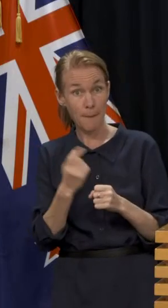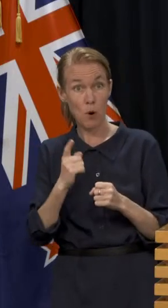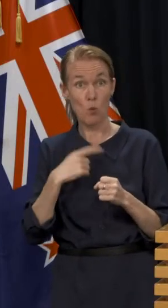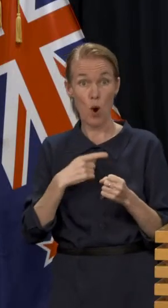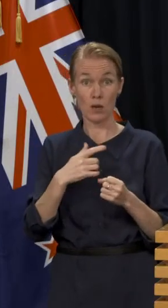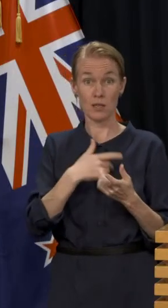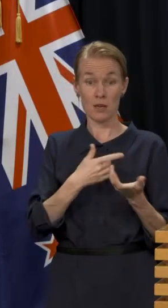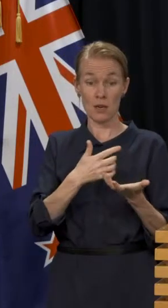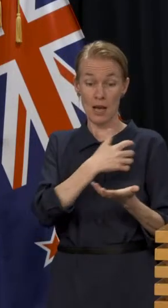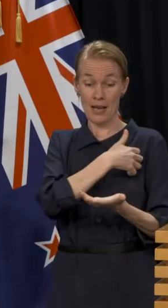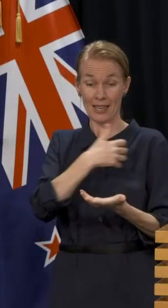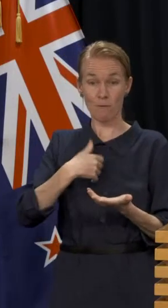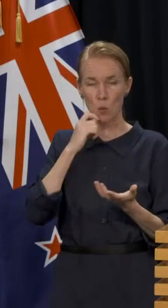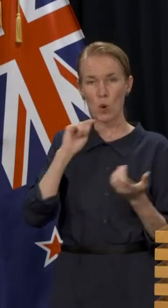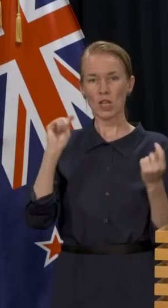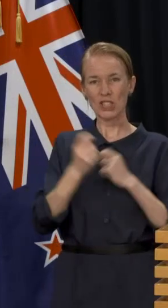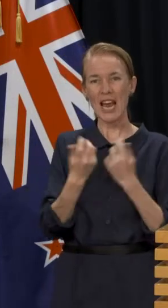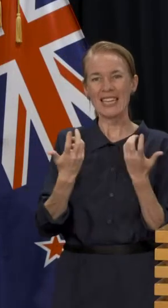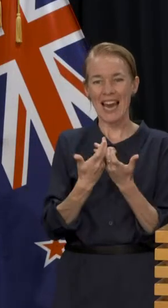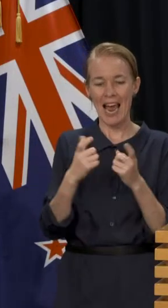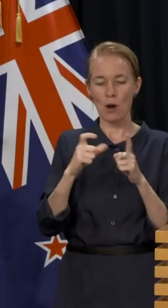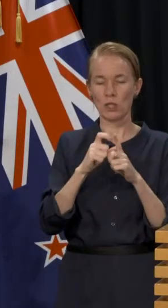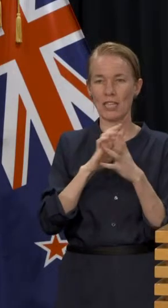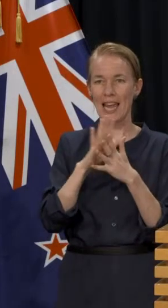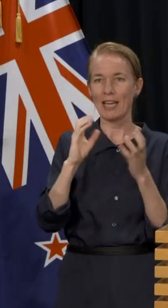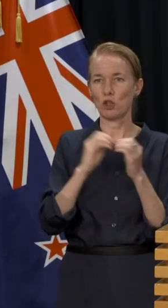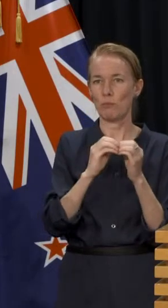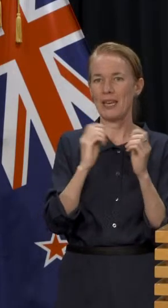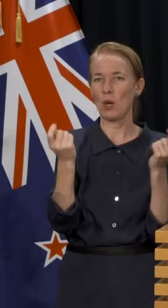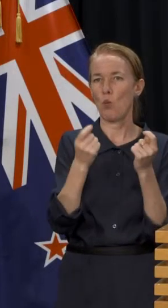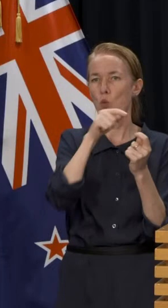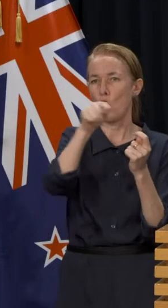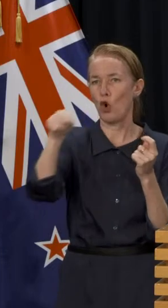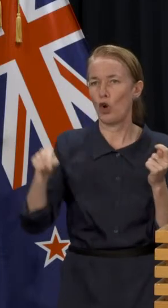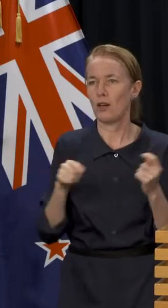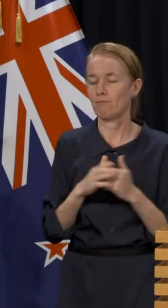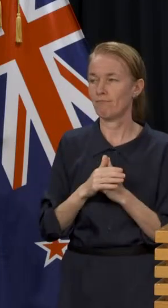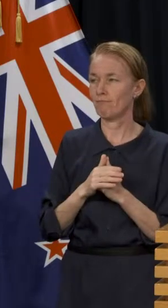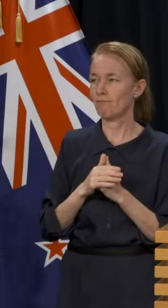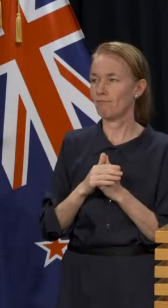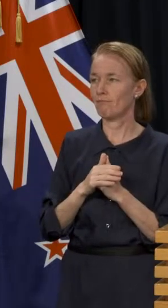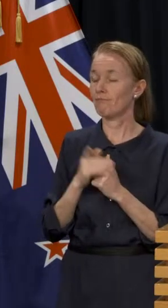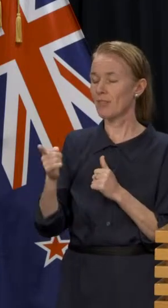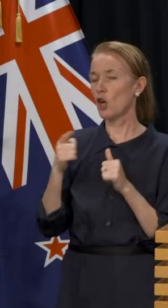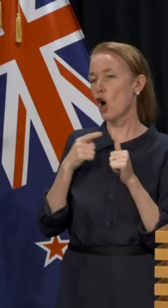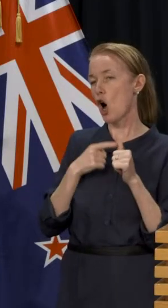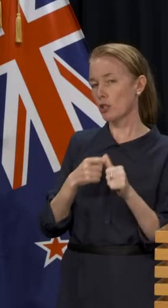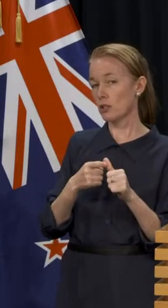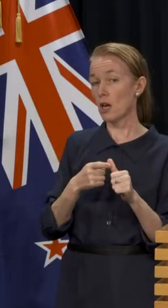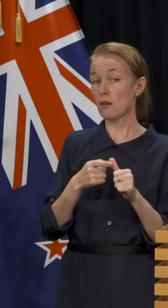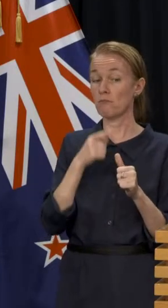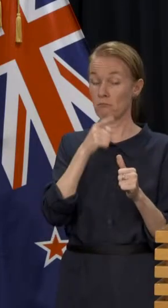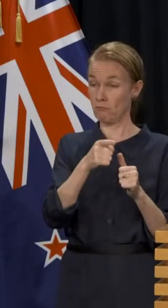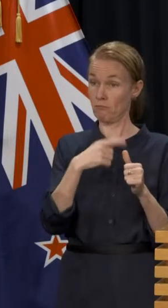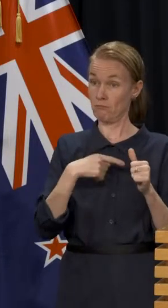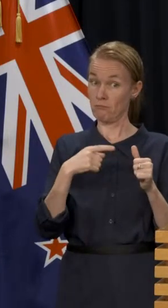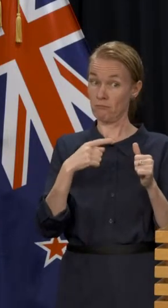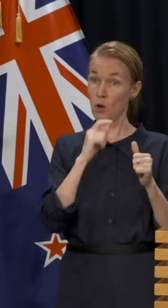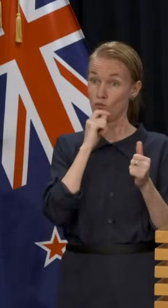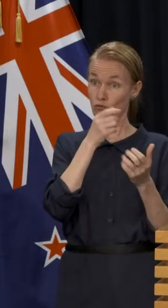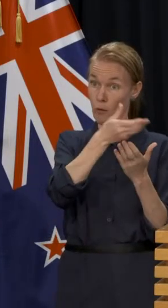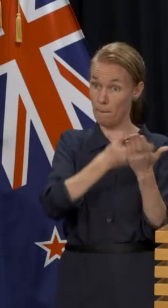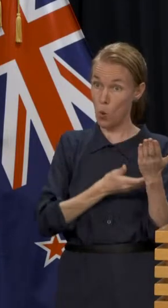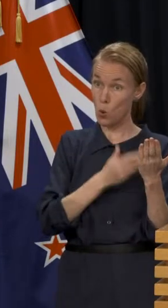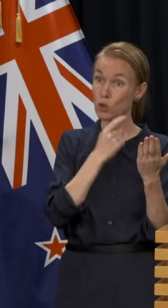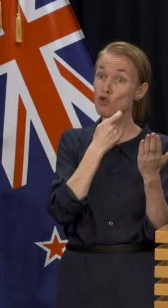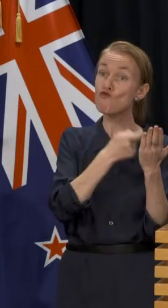was a minister in the government before I became Minister of Health, accepted the broad thrust of the Simpson report and the recommendations in it. Of course,